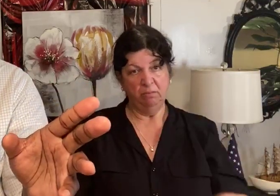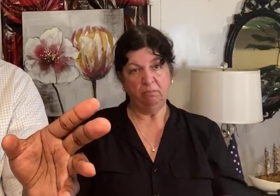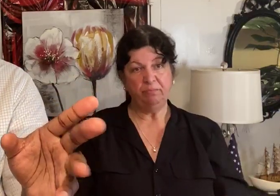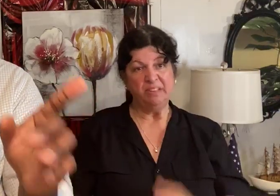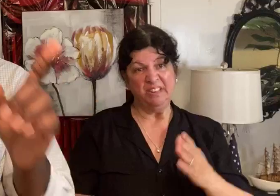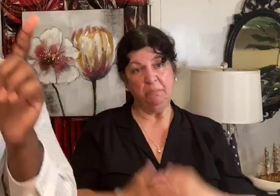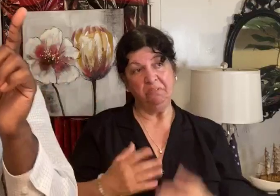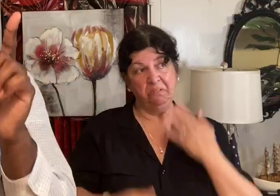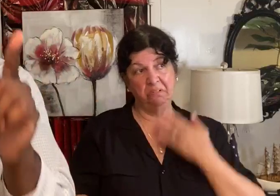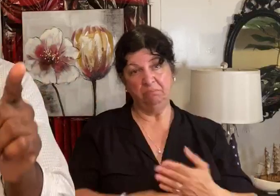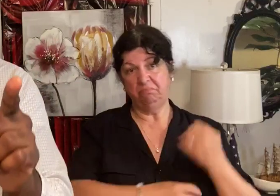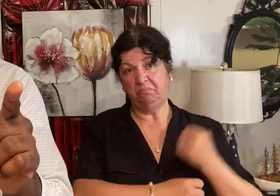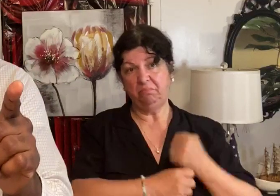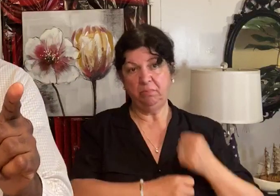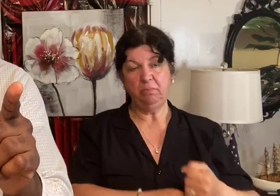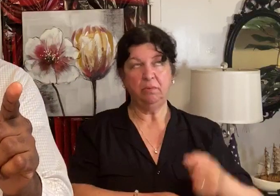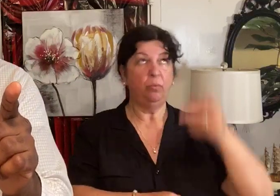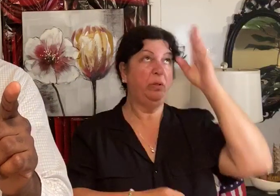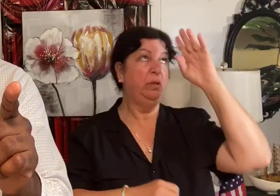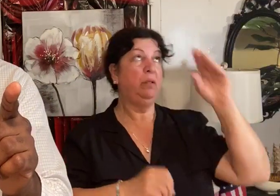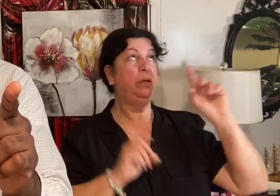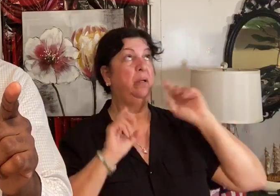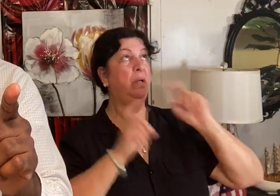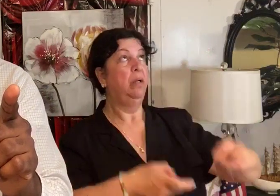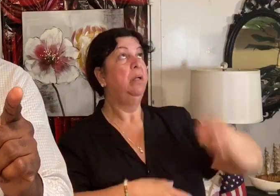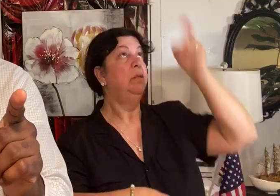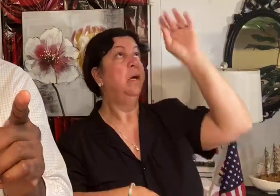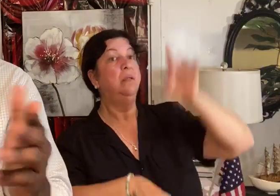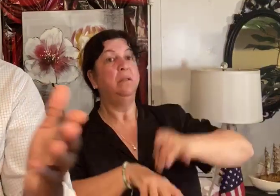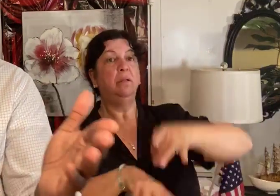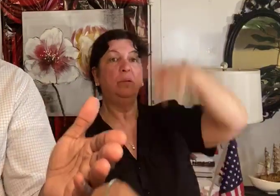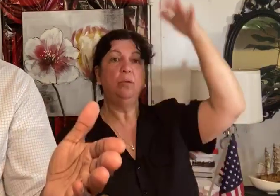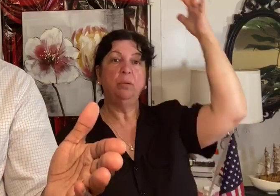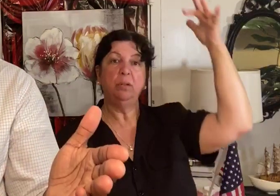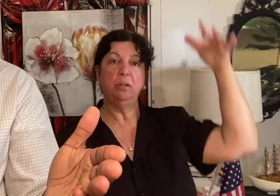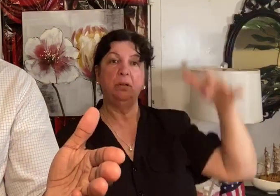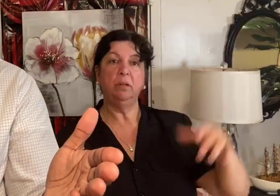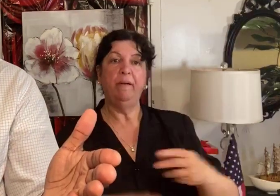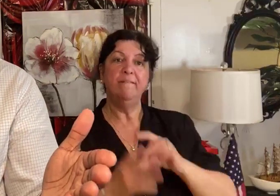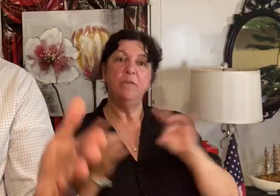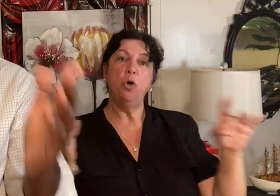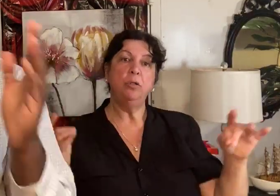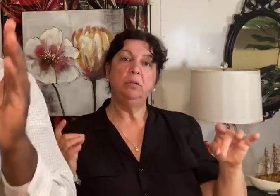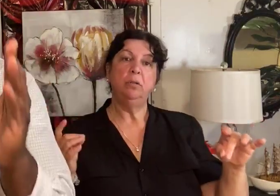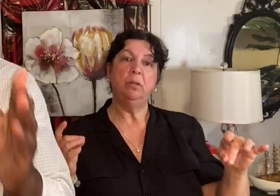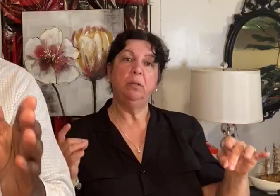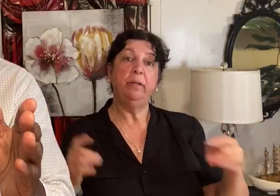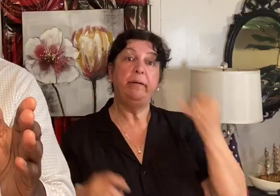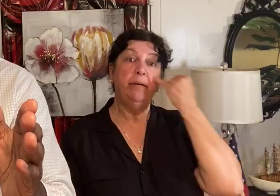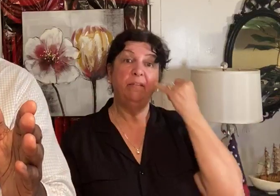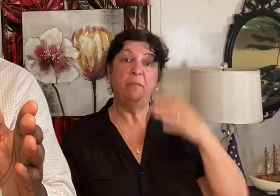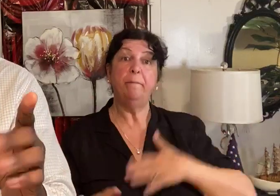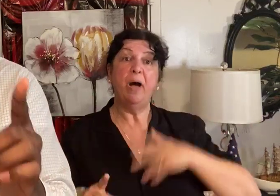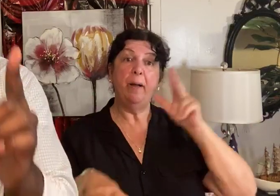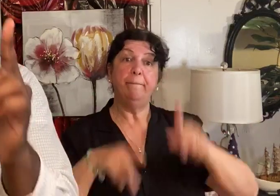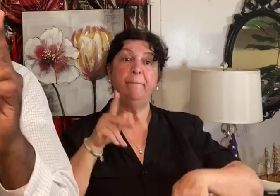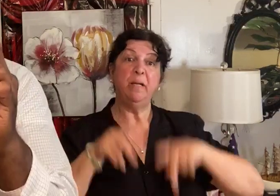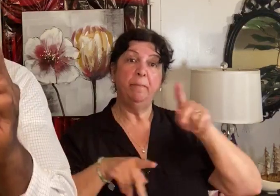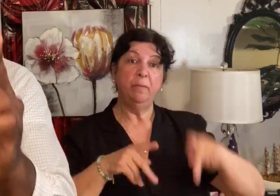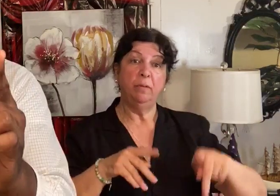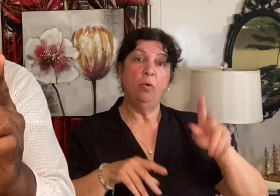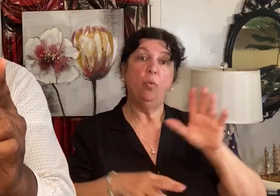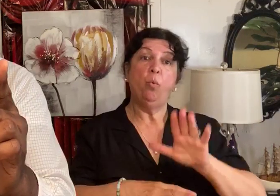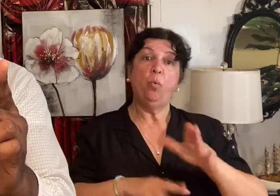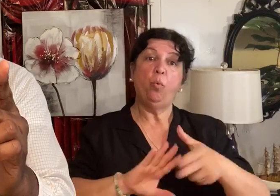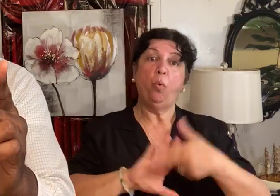ones. We give God the glory. How about this verse? If my people, which